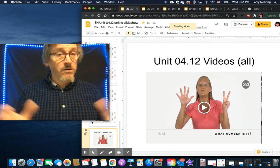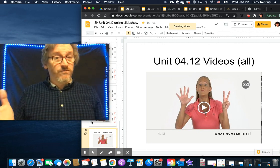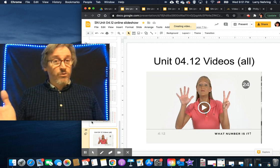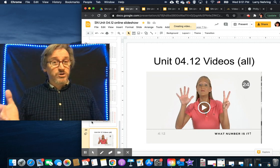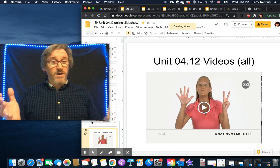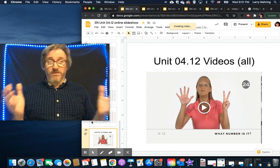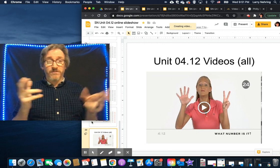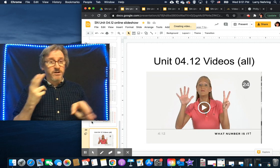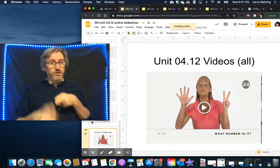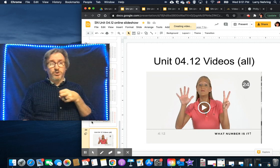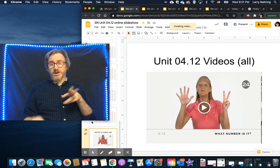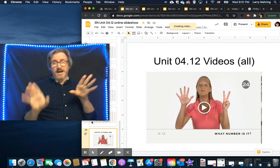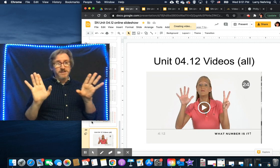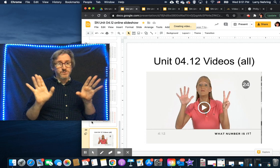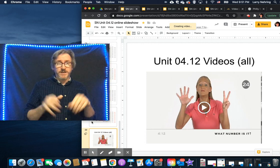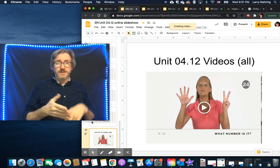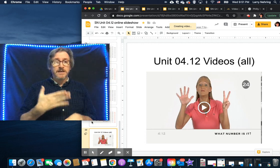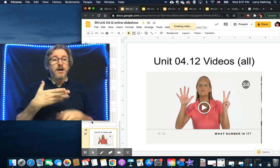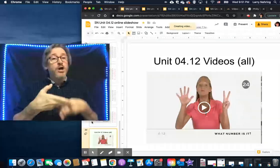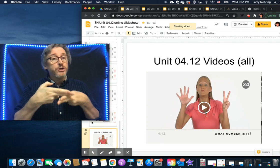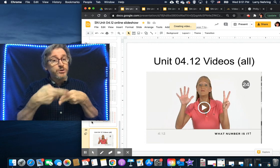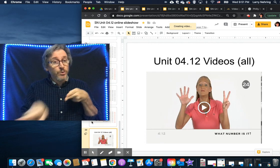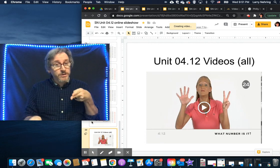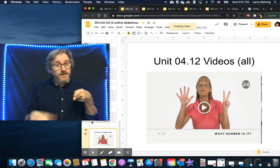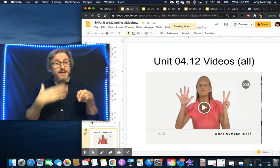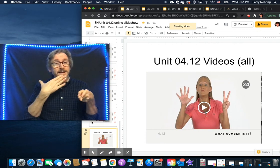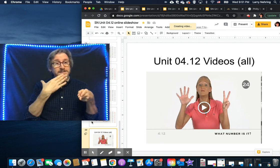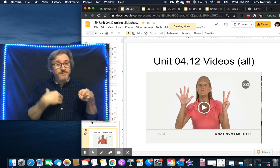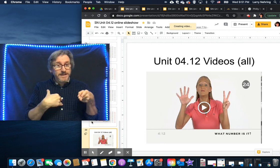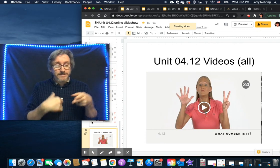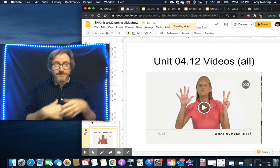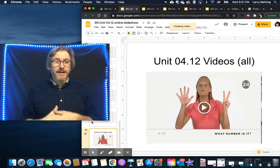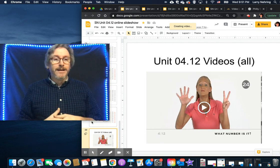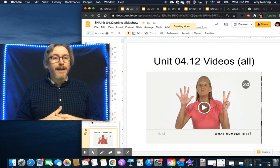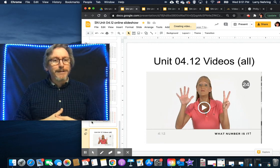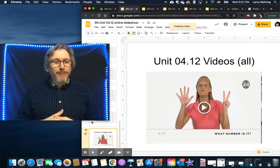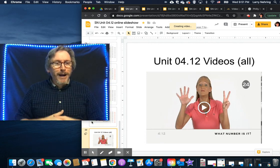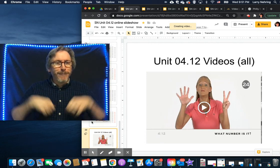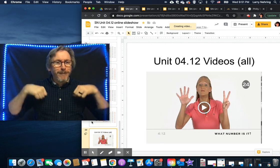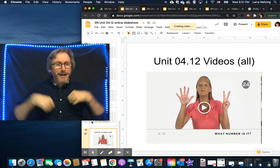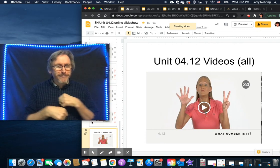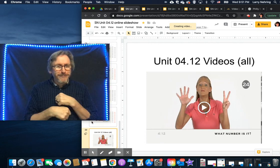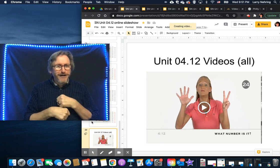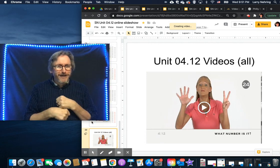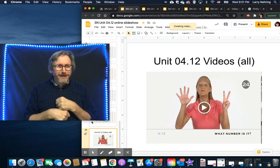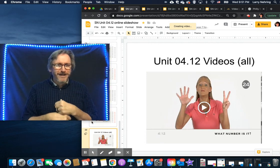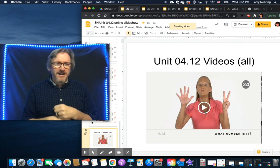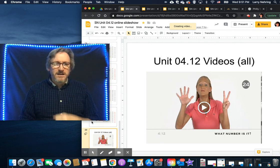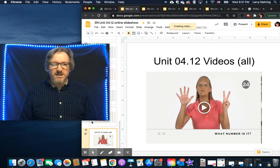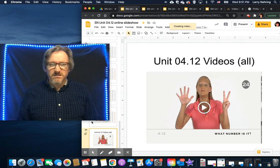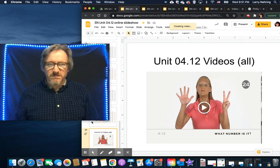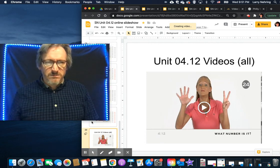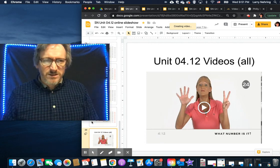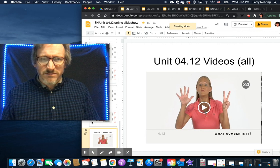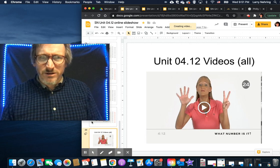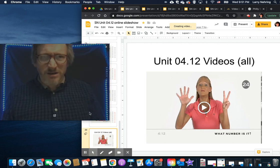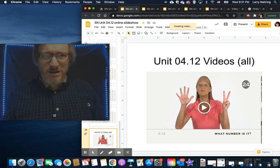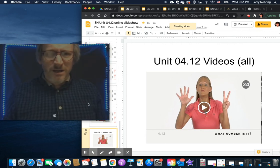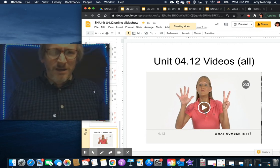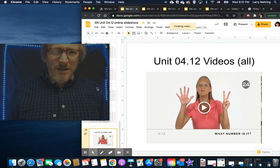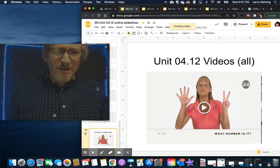is 412. Short and sweet. Short and sweet. Like my wife.